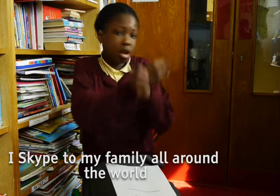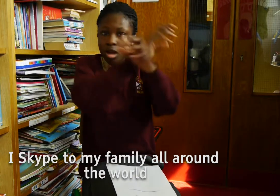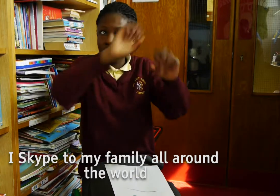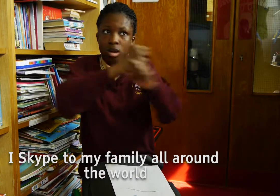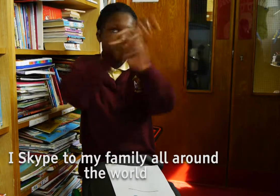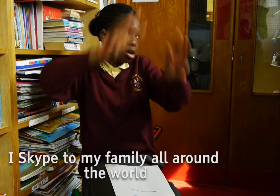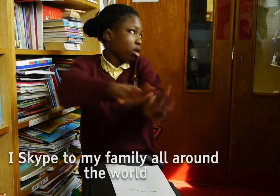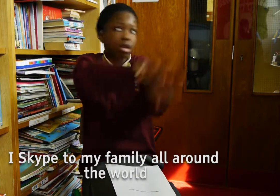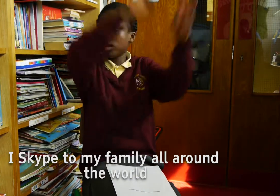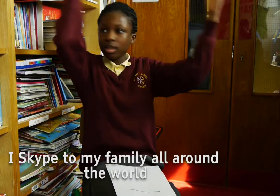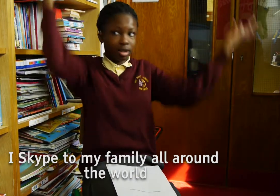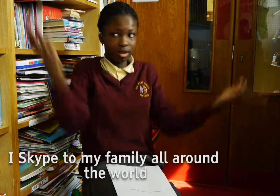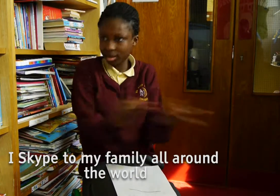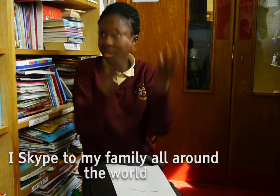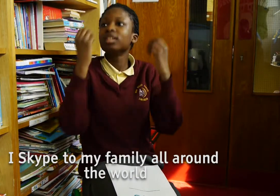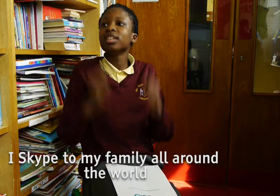I Skype to my family all around the world.